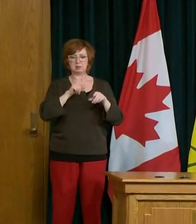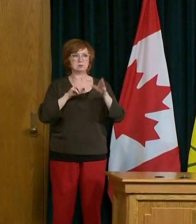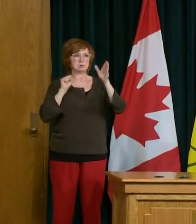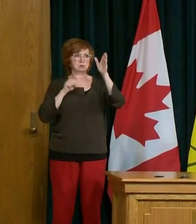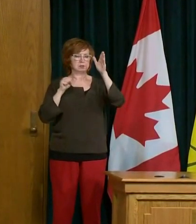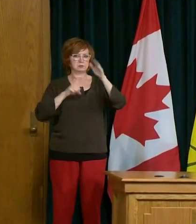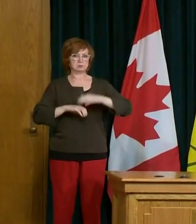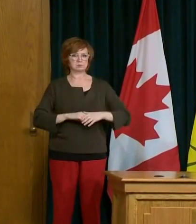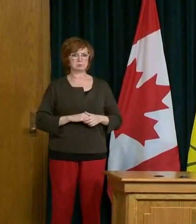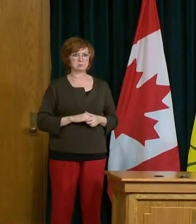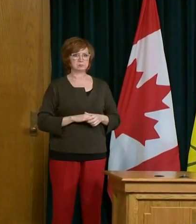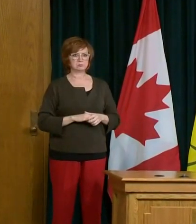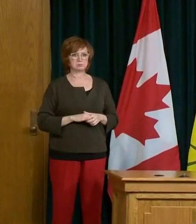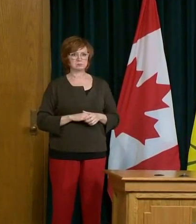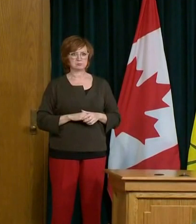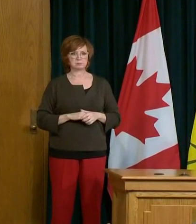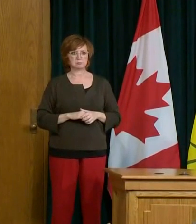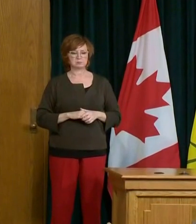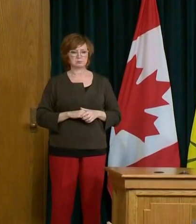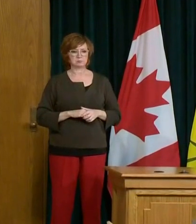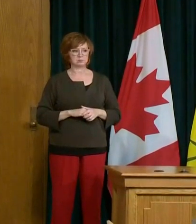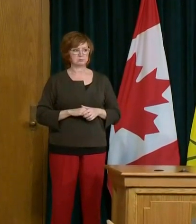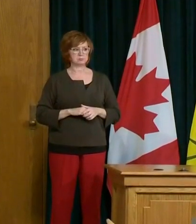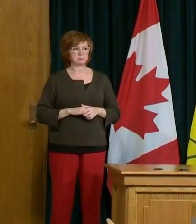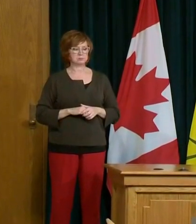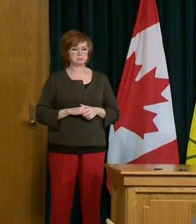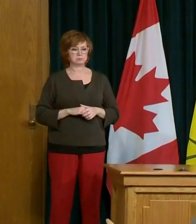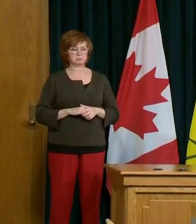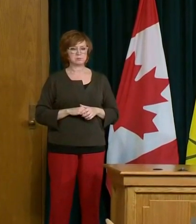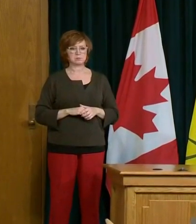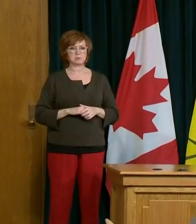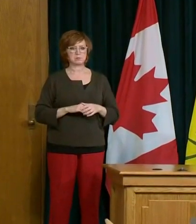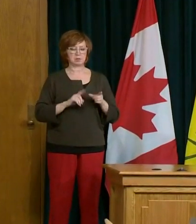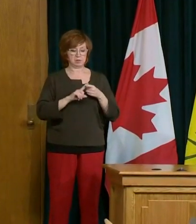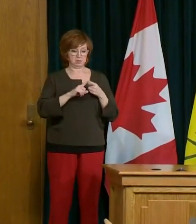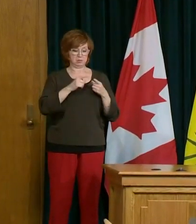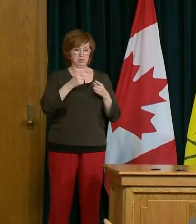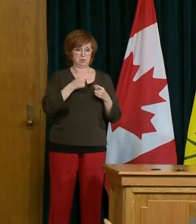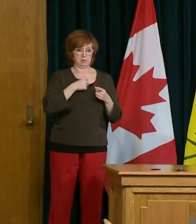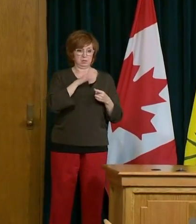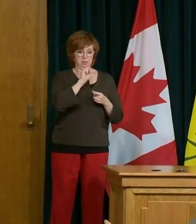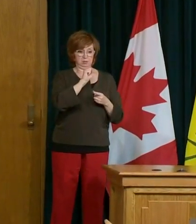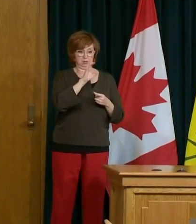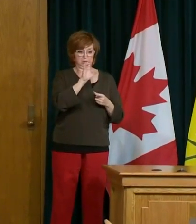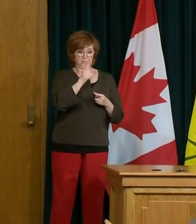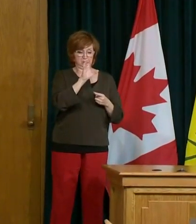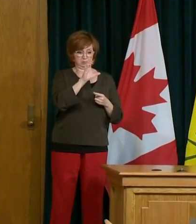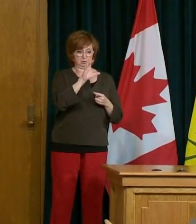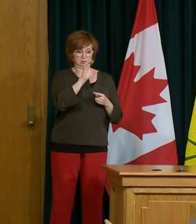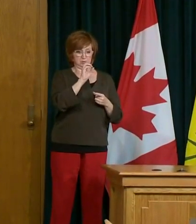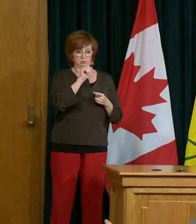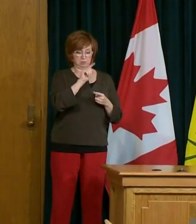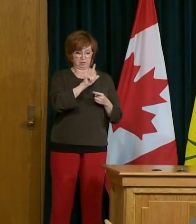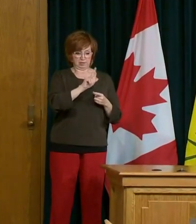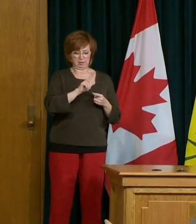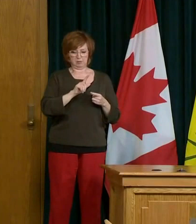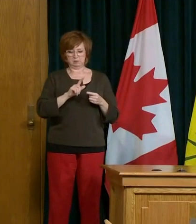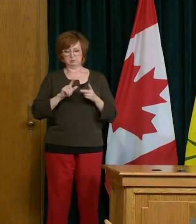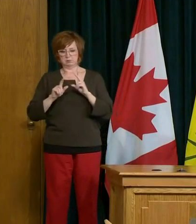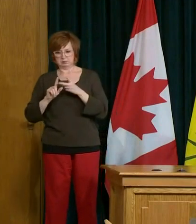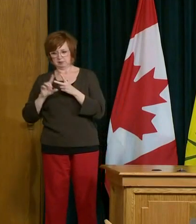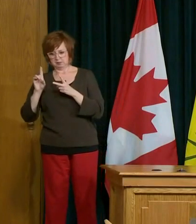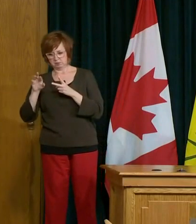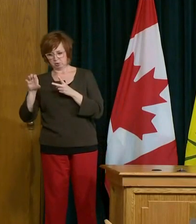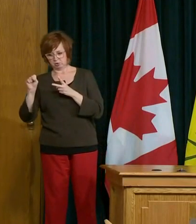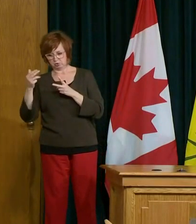Yes, so I'm going to start, but then I'll ask Susan to add. But I just overall about contact tracing